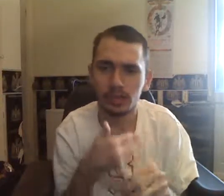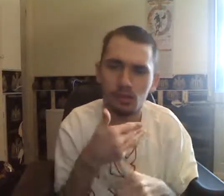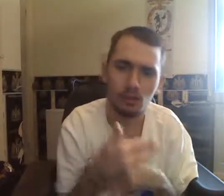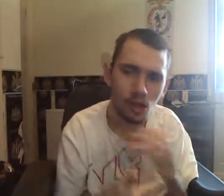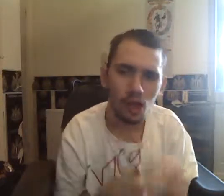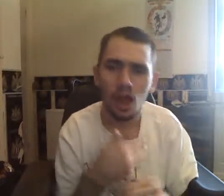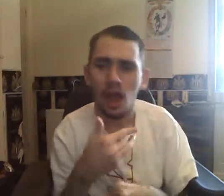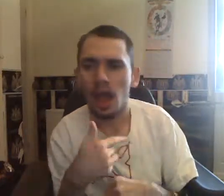and